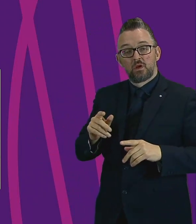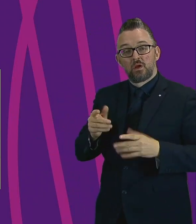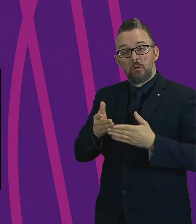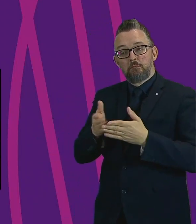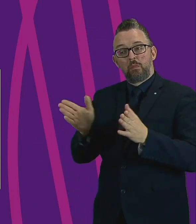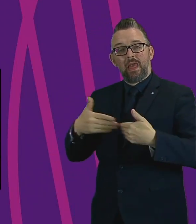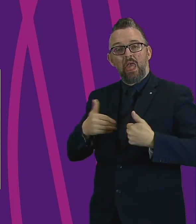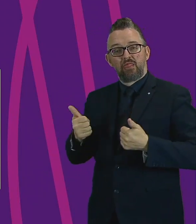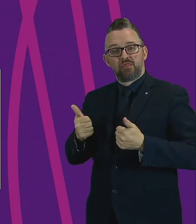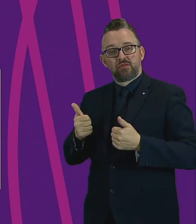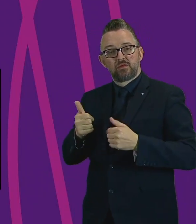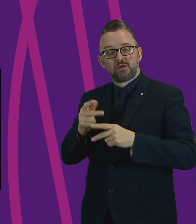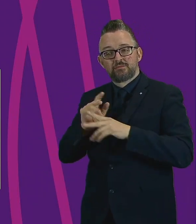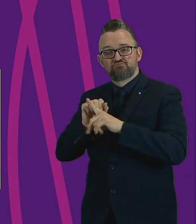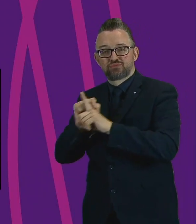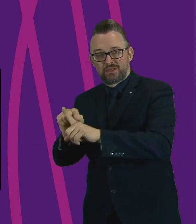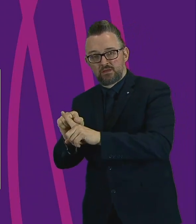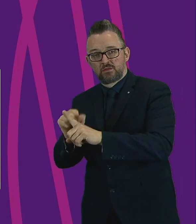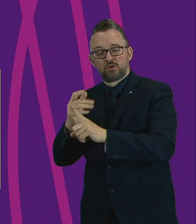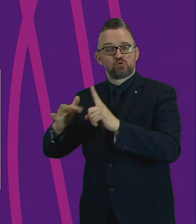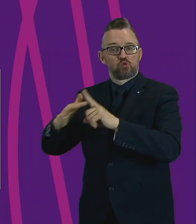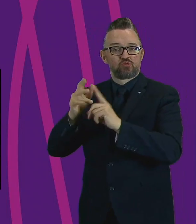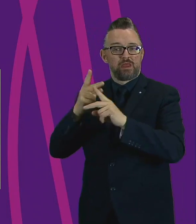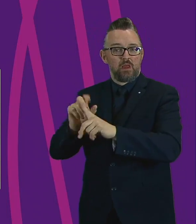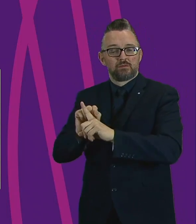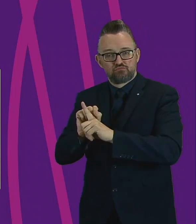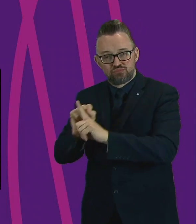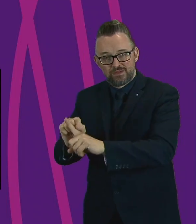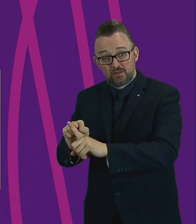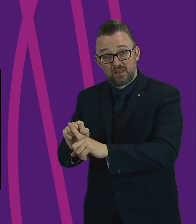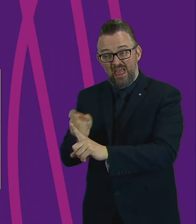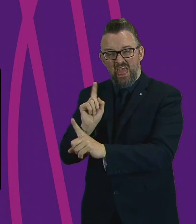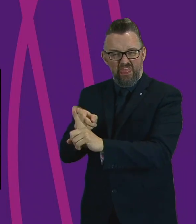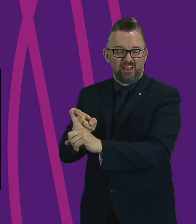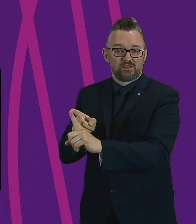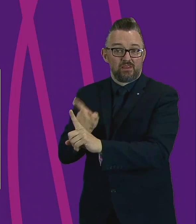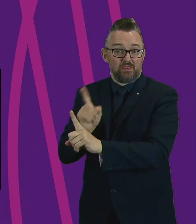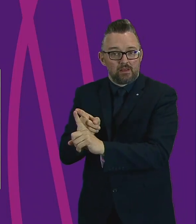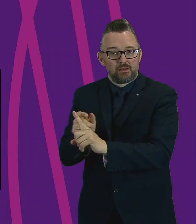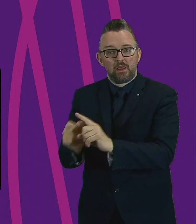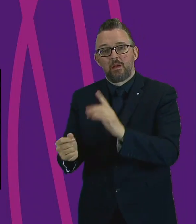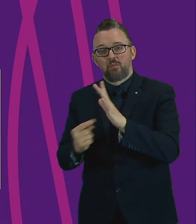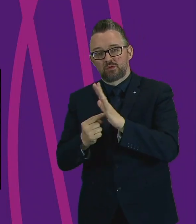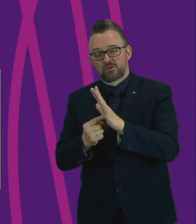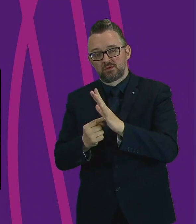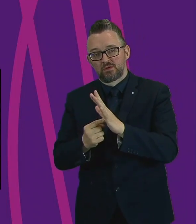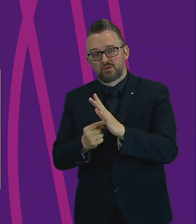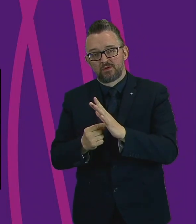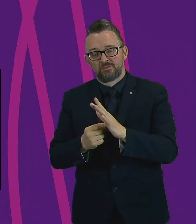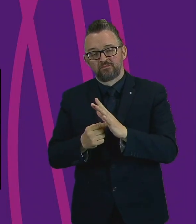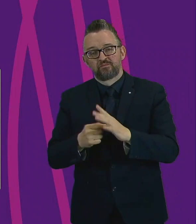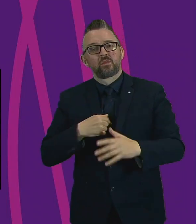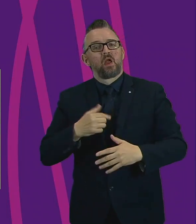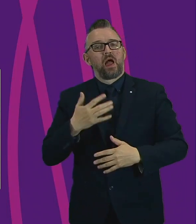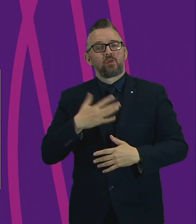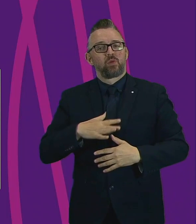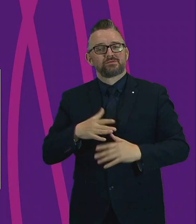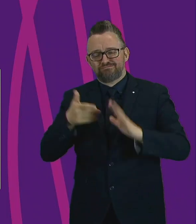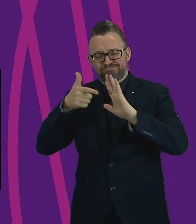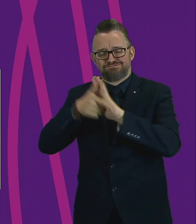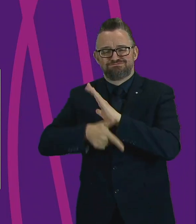health and our social care system. And I think that must take precedent. I won't get into the same as others have done, but it